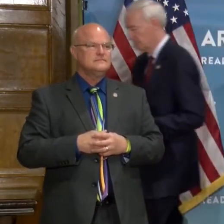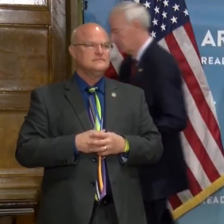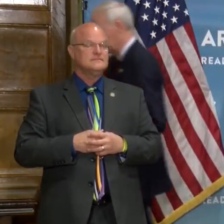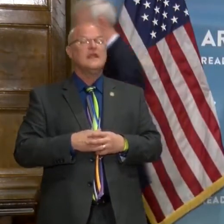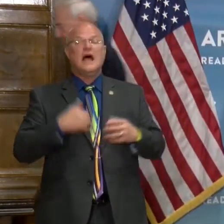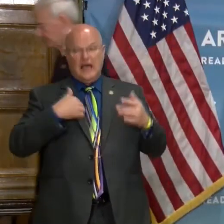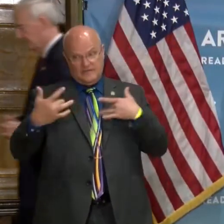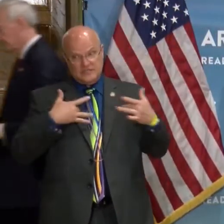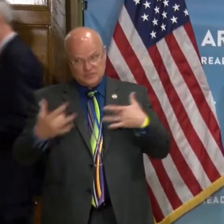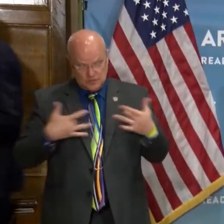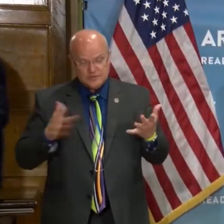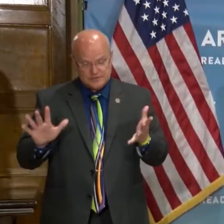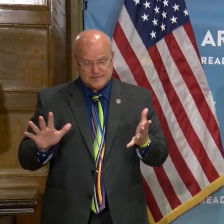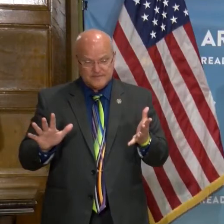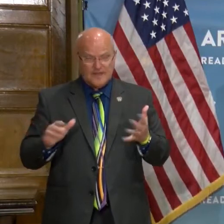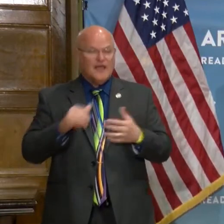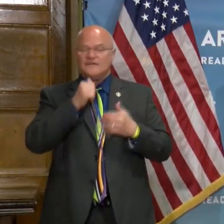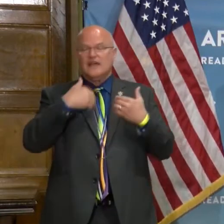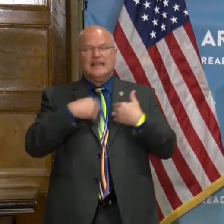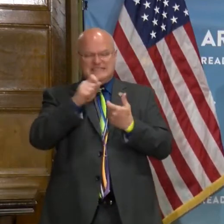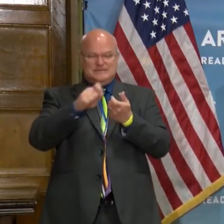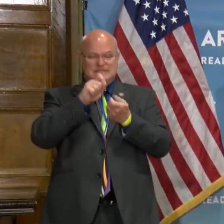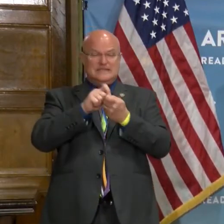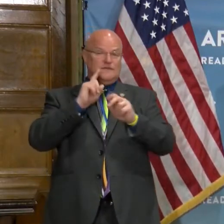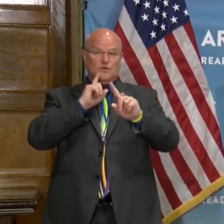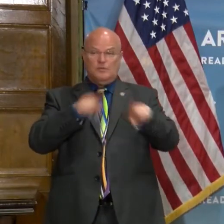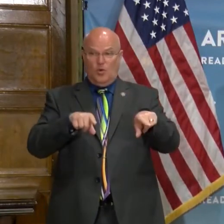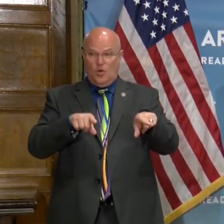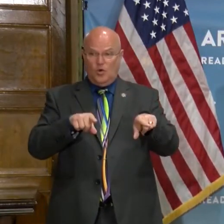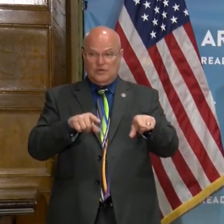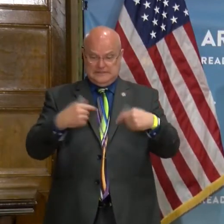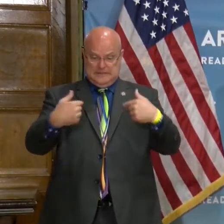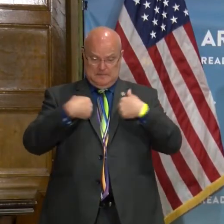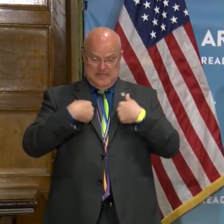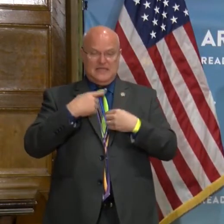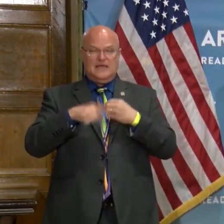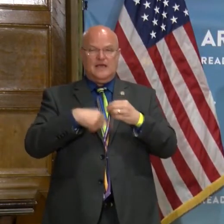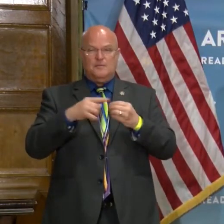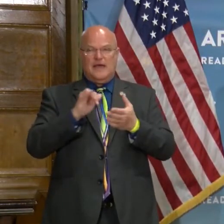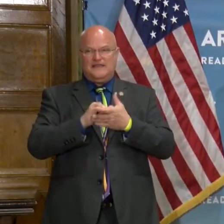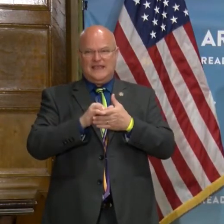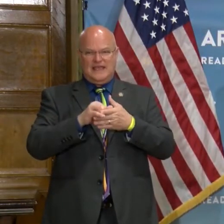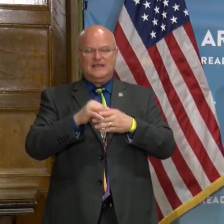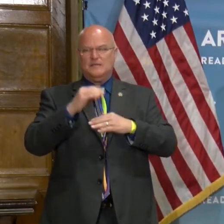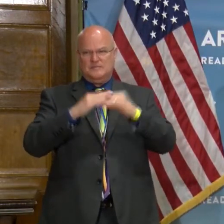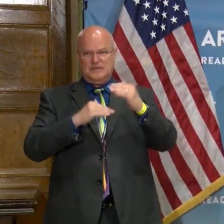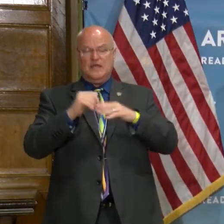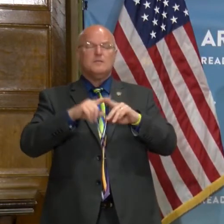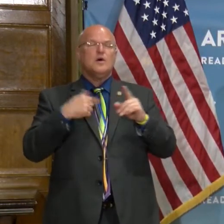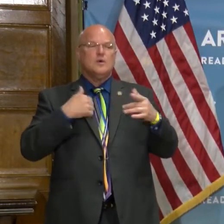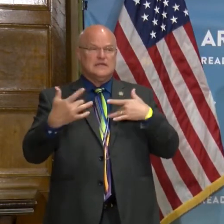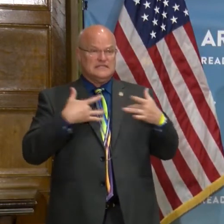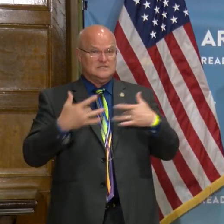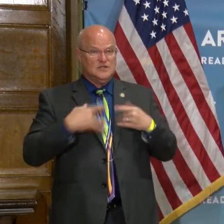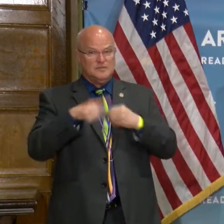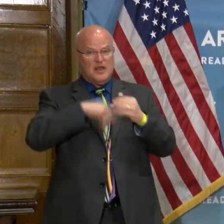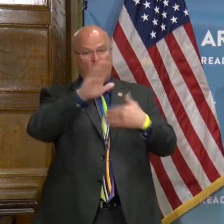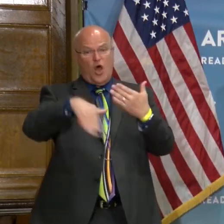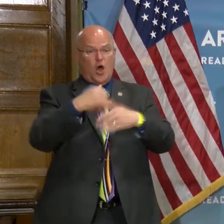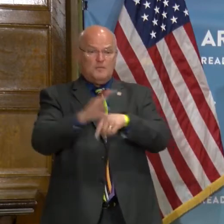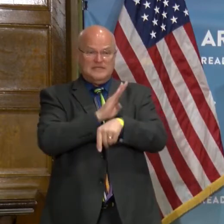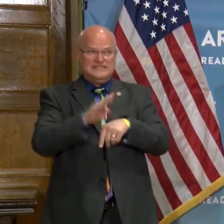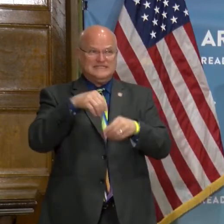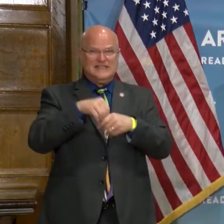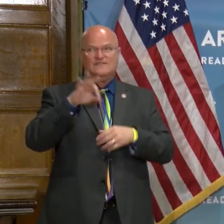I have concerns. I have not had any specific reports to me about that facility, but we're concerned really about all the